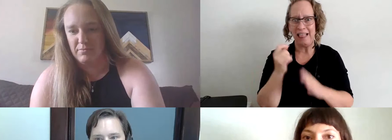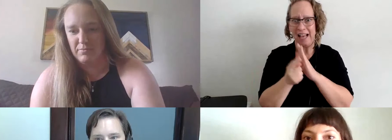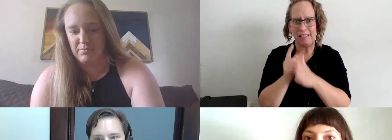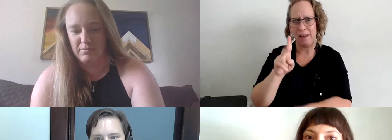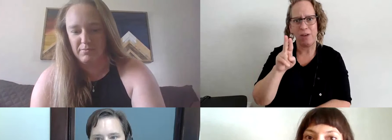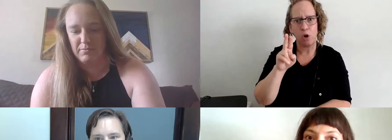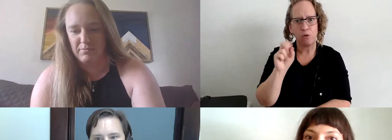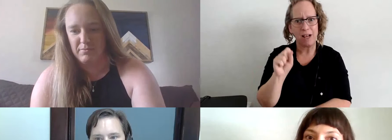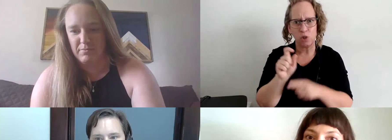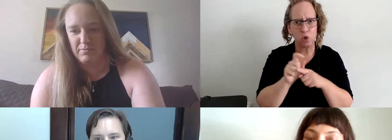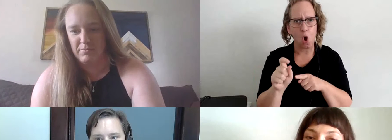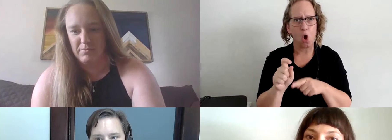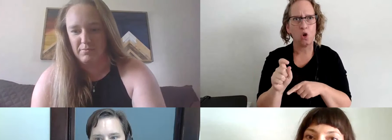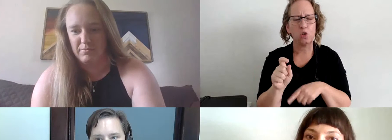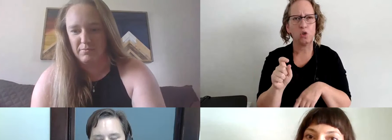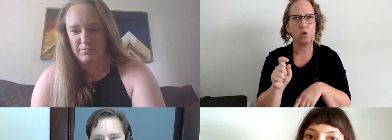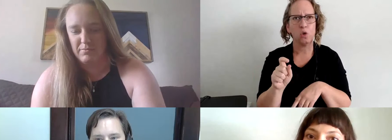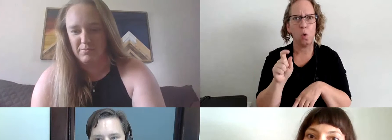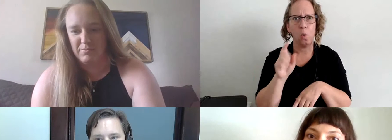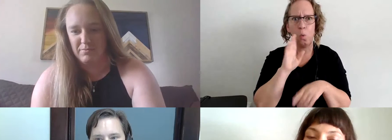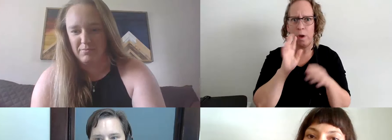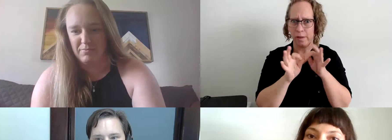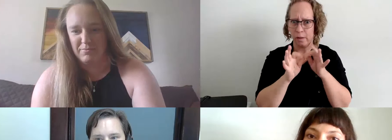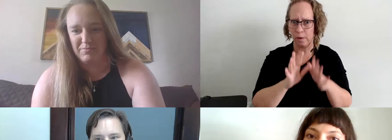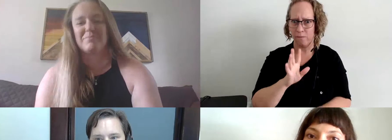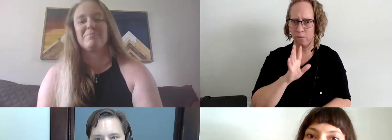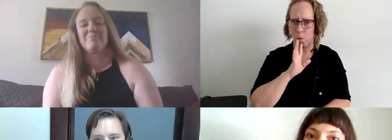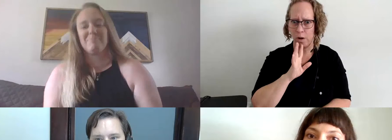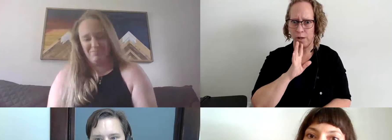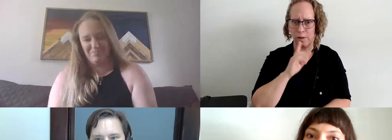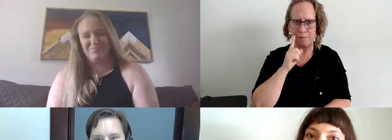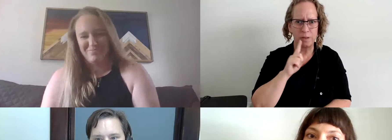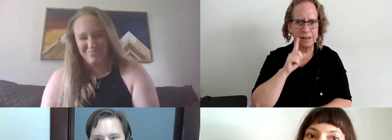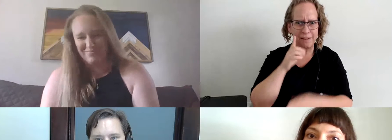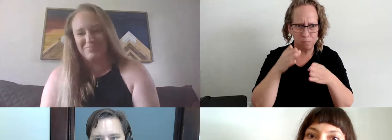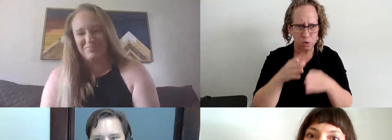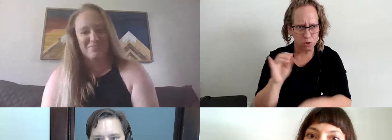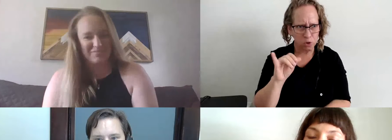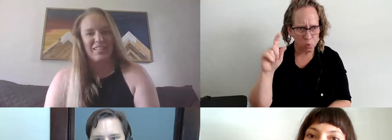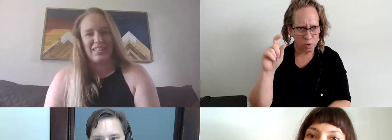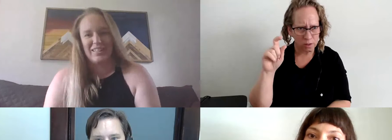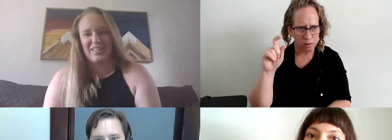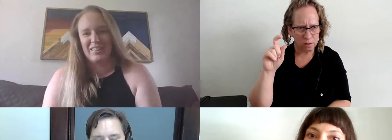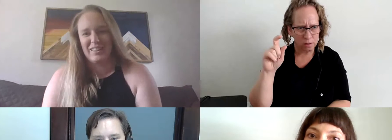VRS call, will an interpreter voice for the deaf person too?